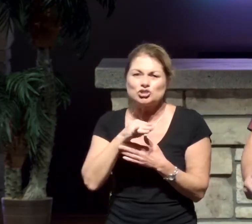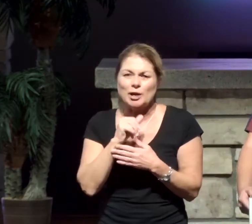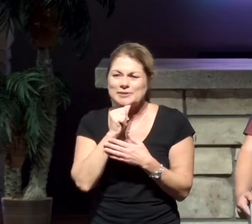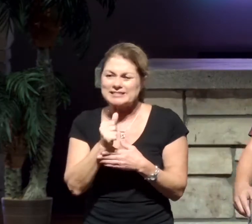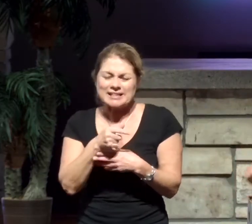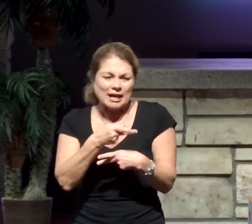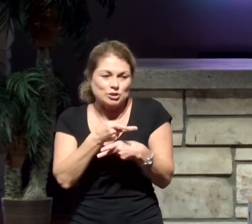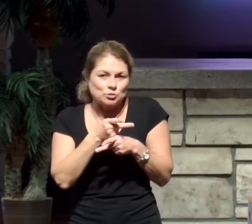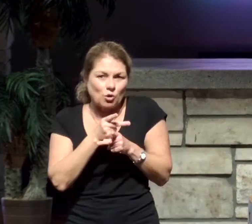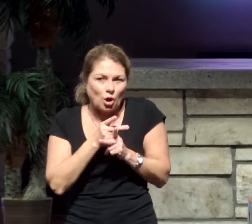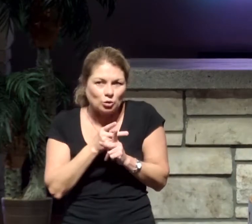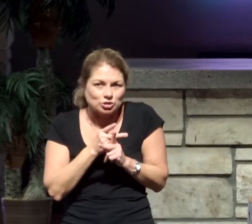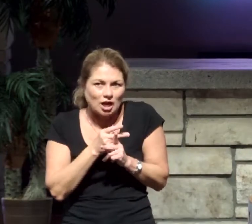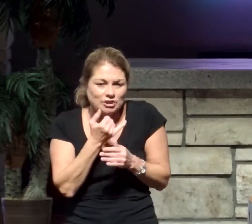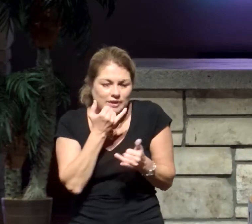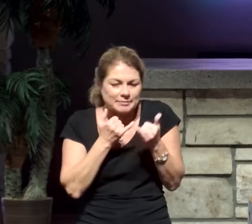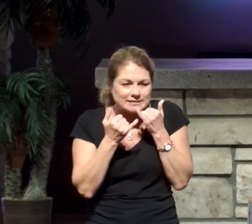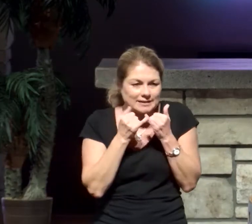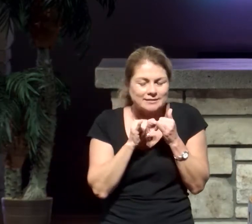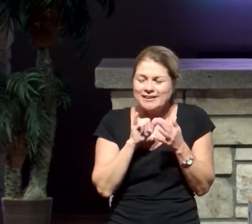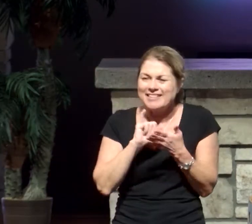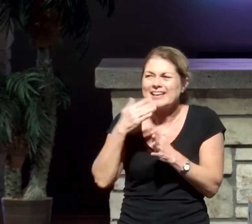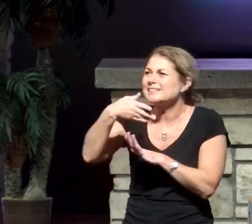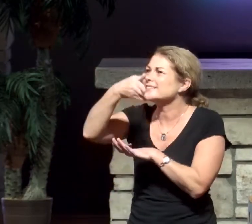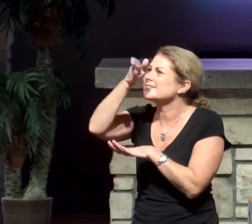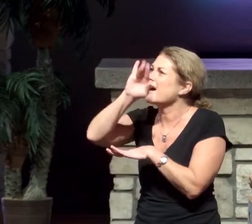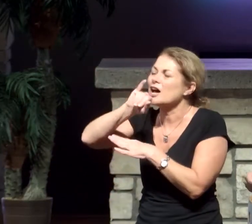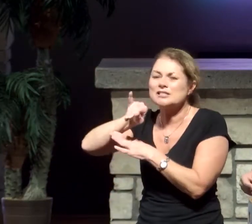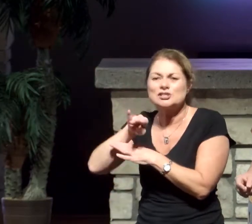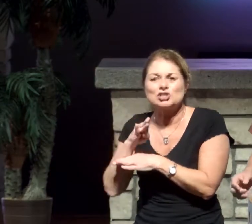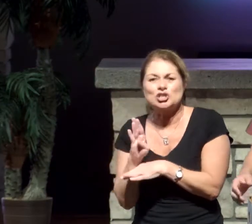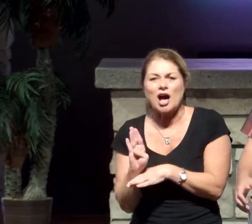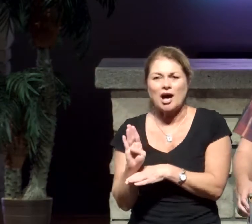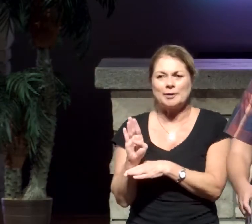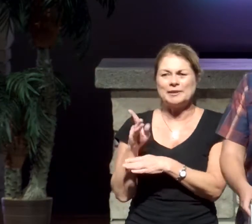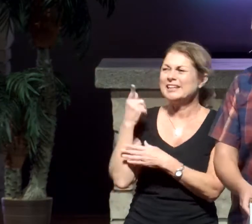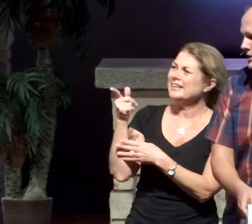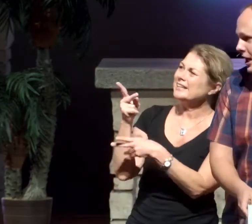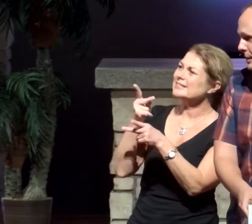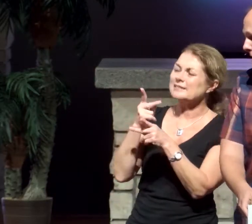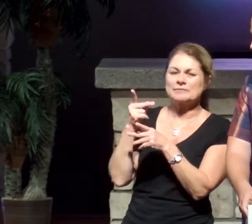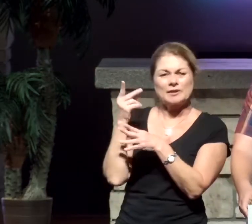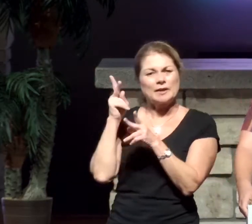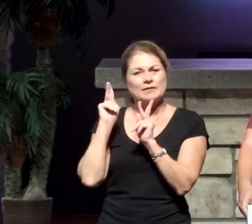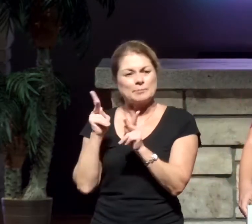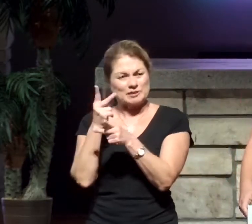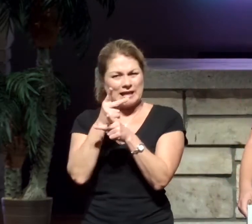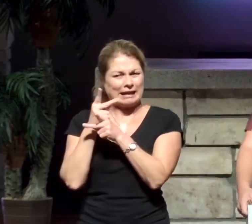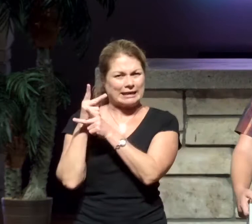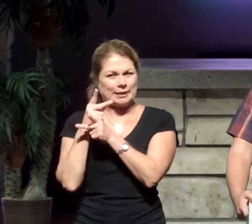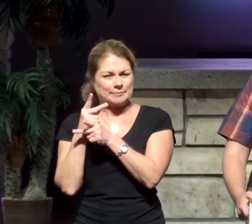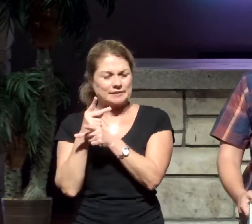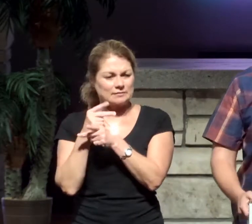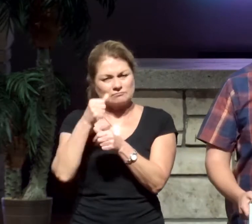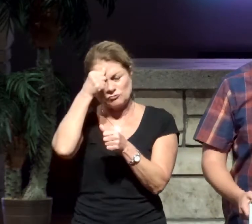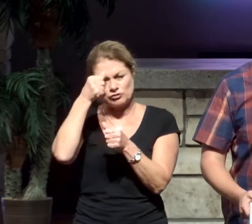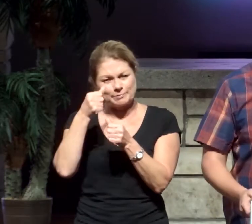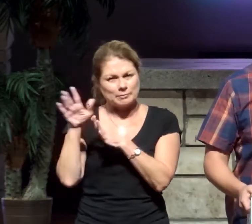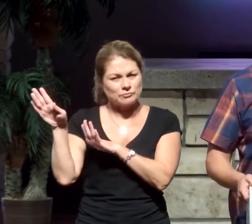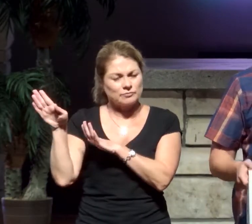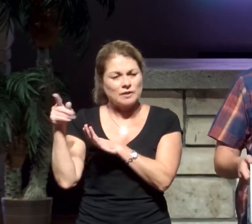of wrongs. That's God's job. God is the one who keeps the record of wrongs. And as we're going to talk about later this morning, he's the